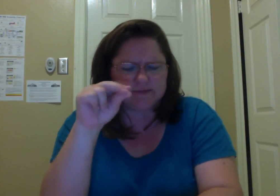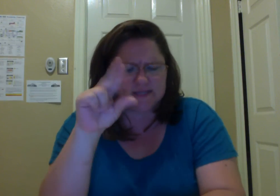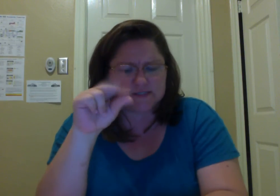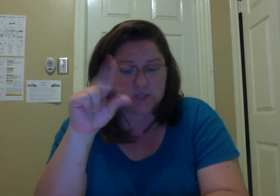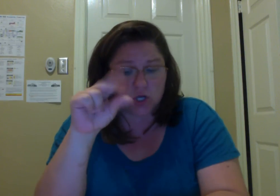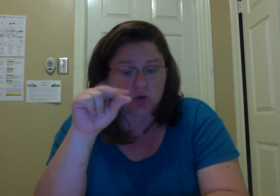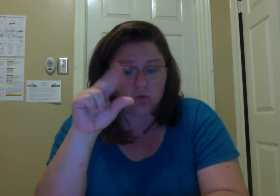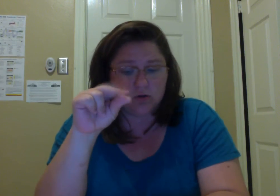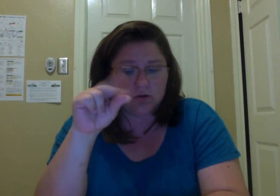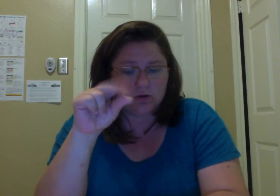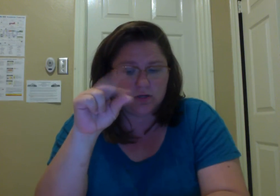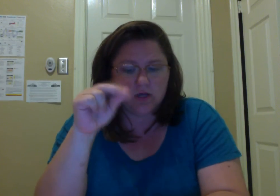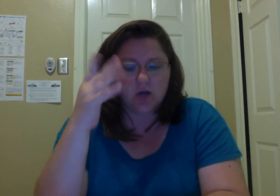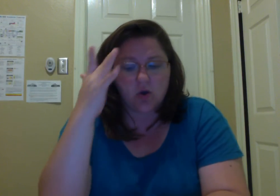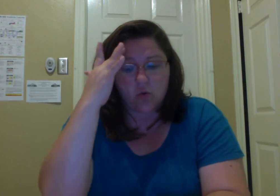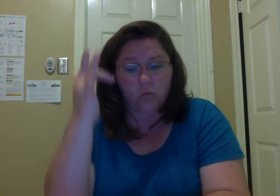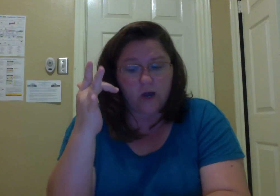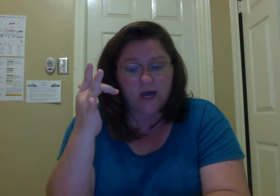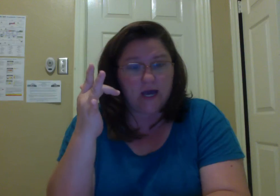says no. Why?